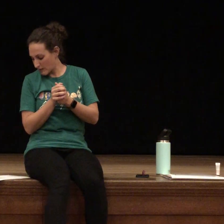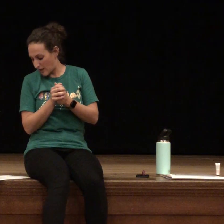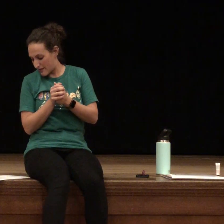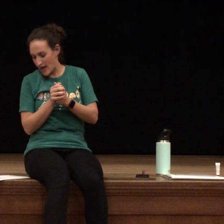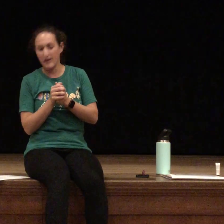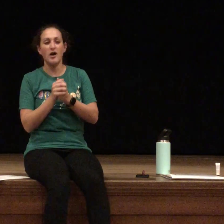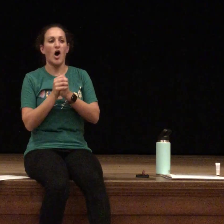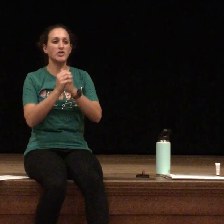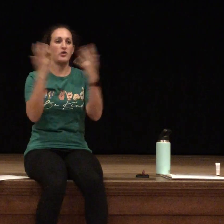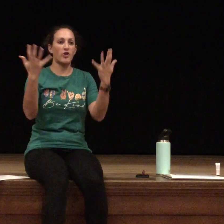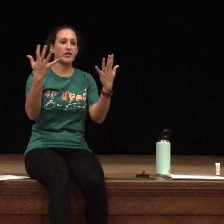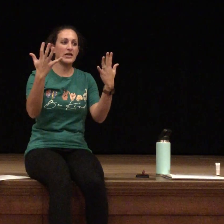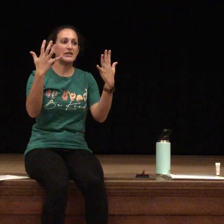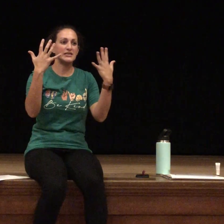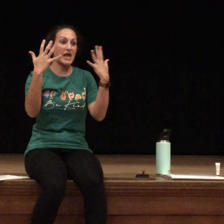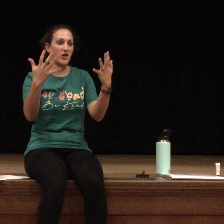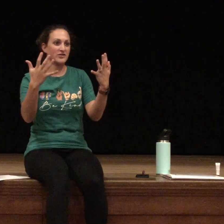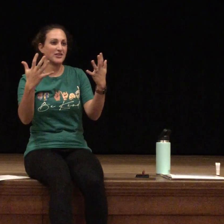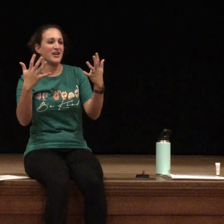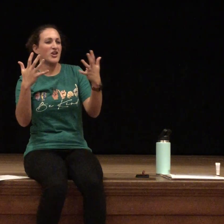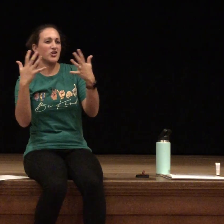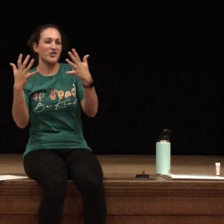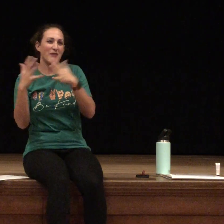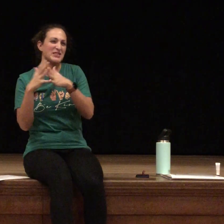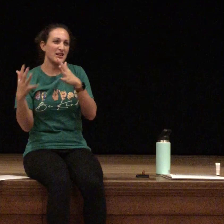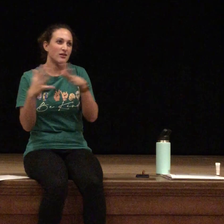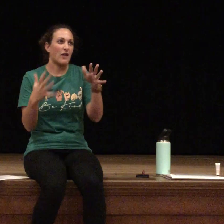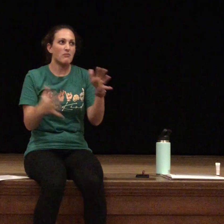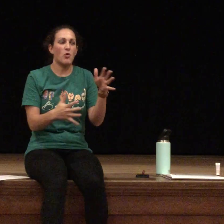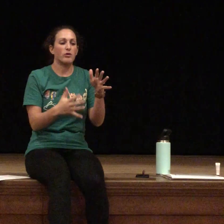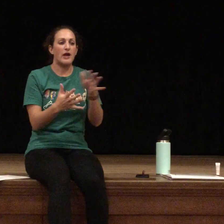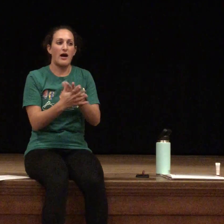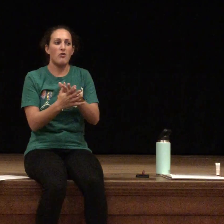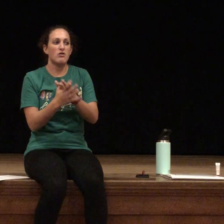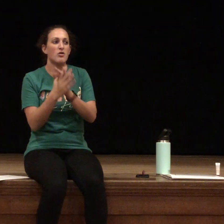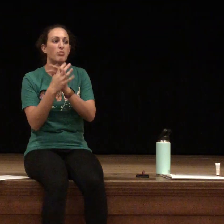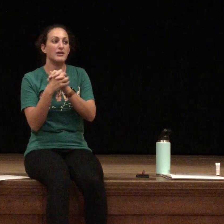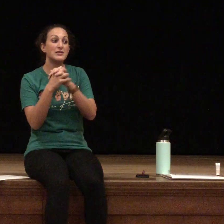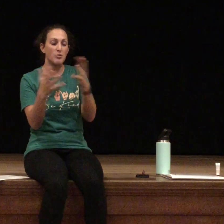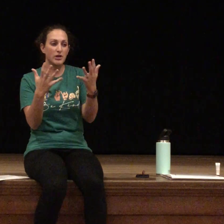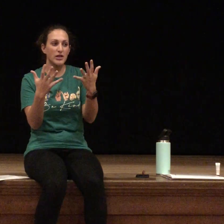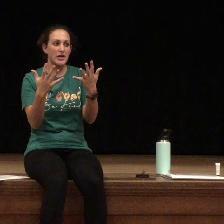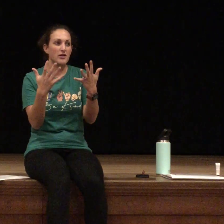And then also another thing is nails. I'm seeing it a lot more now, but typically